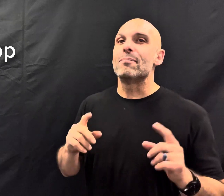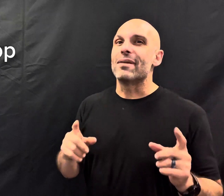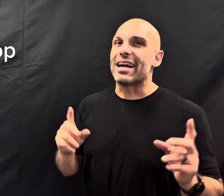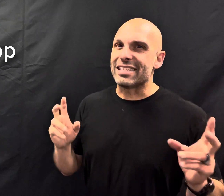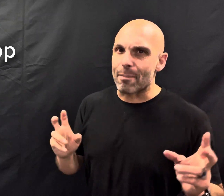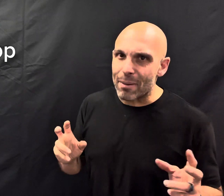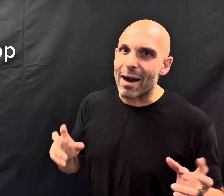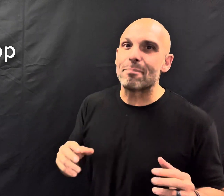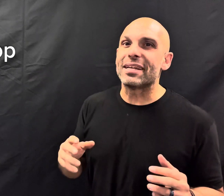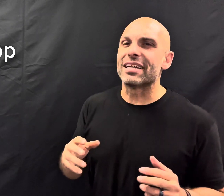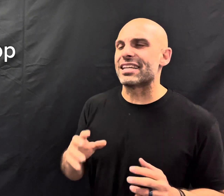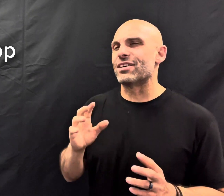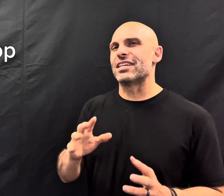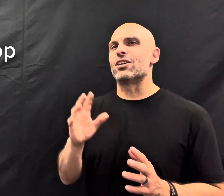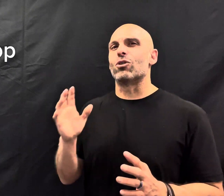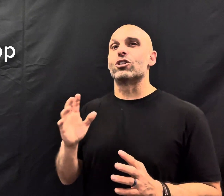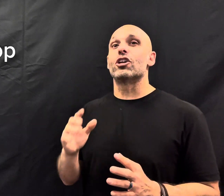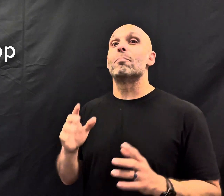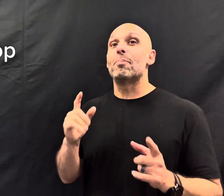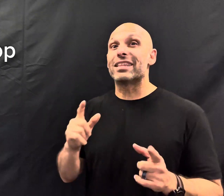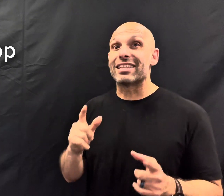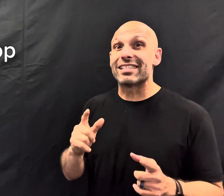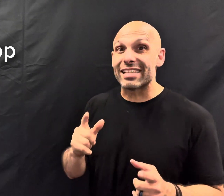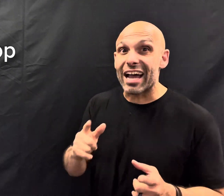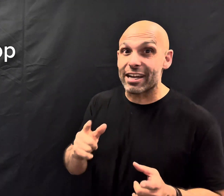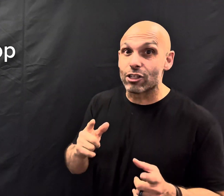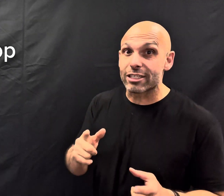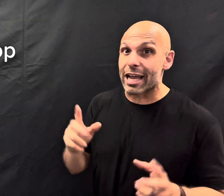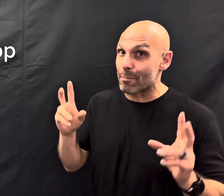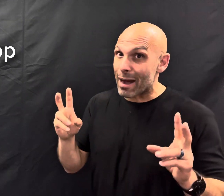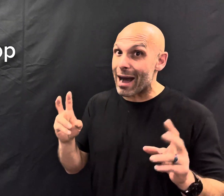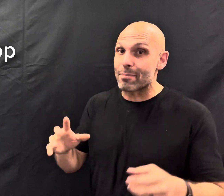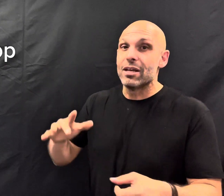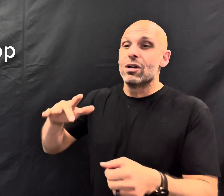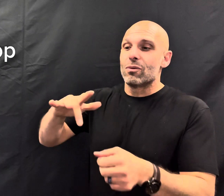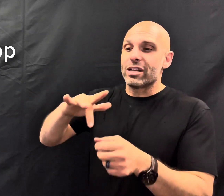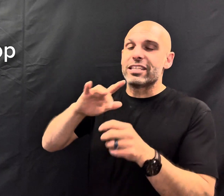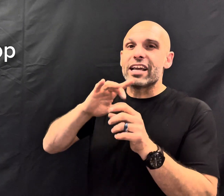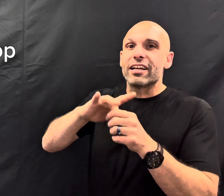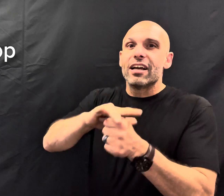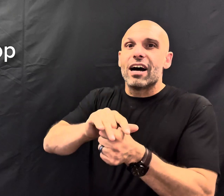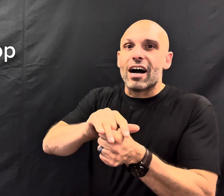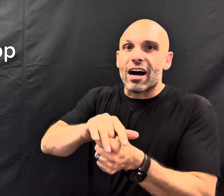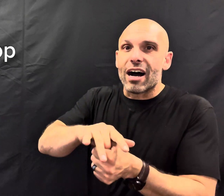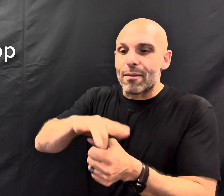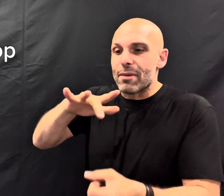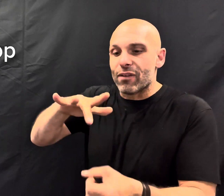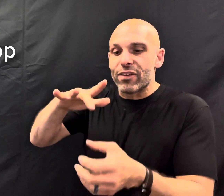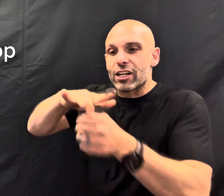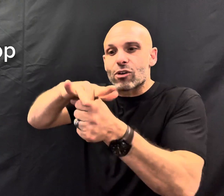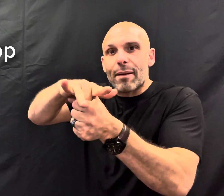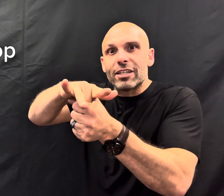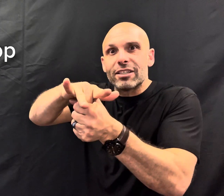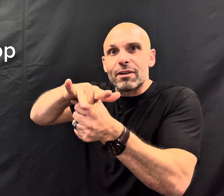I say pop because I know that's an older term, but the sign looks like pop. Where you take middle finger, grab onto the middle